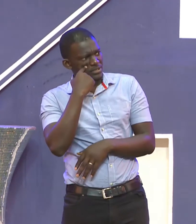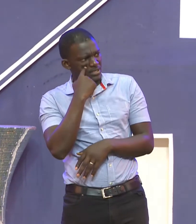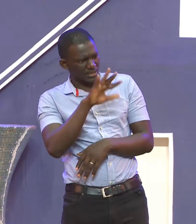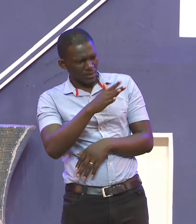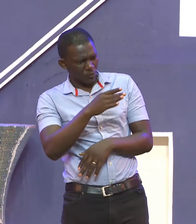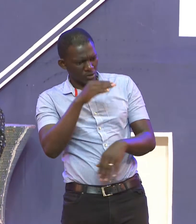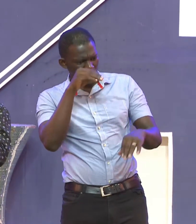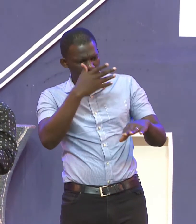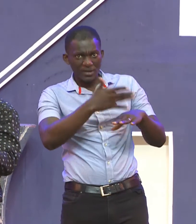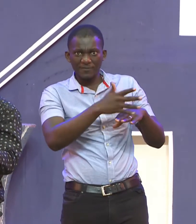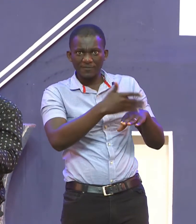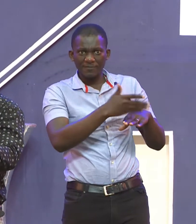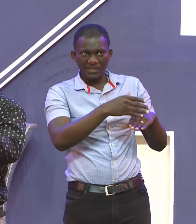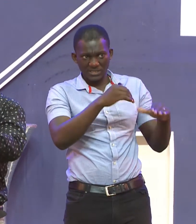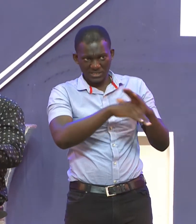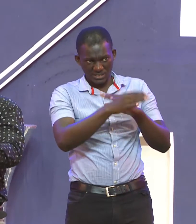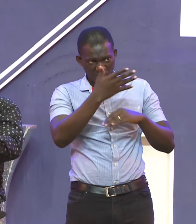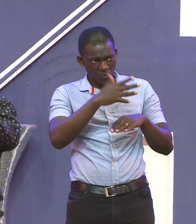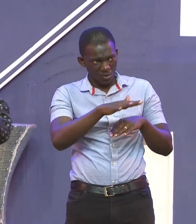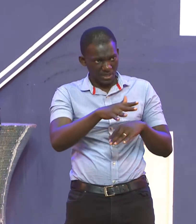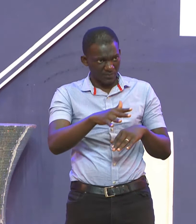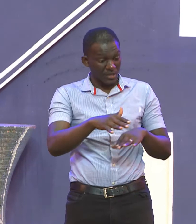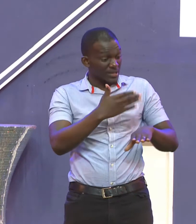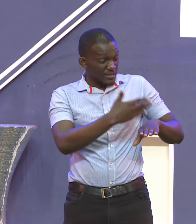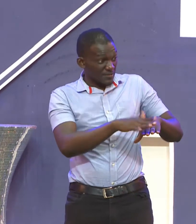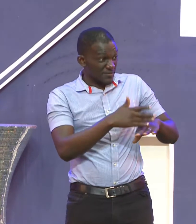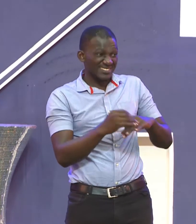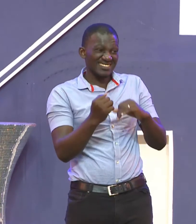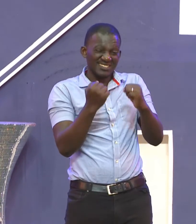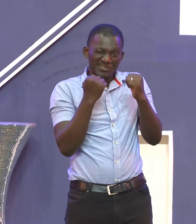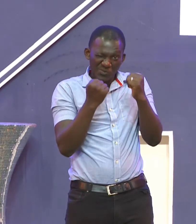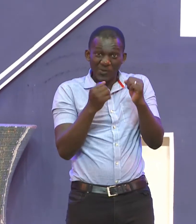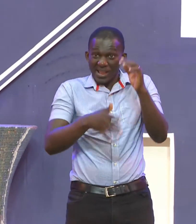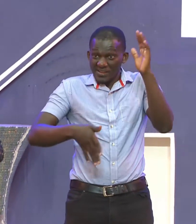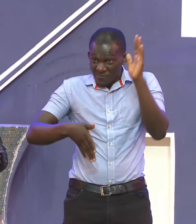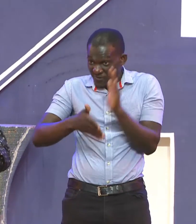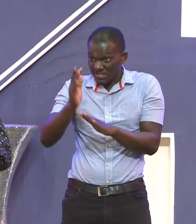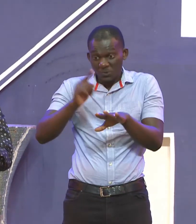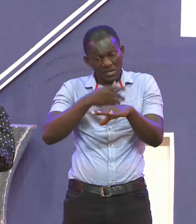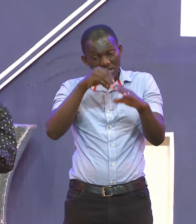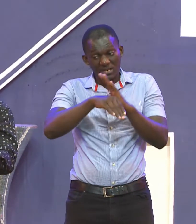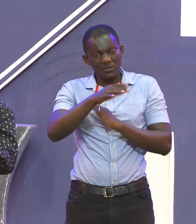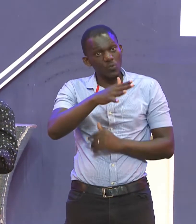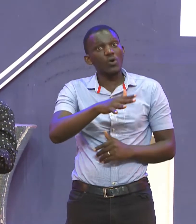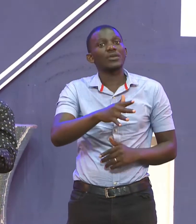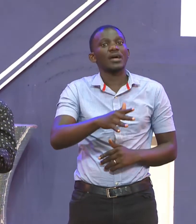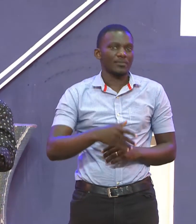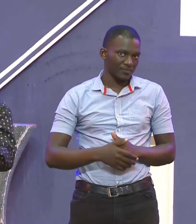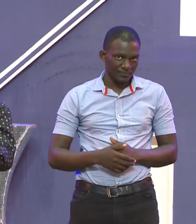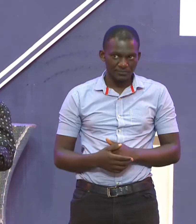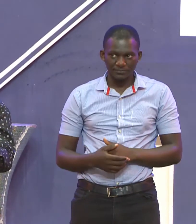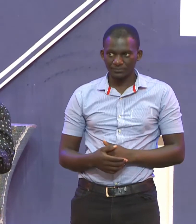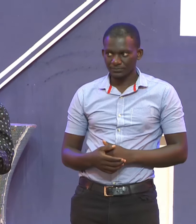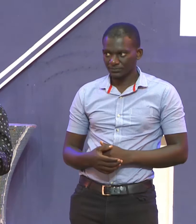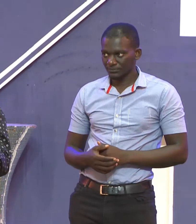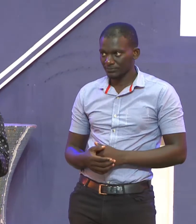As you see water unto the fish. Ekyennyanja kyamaanyi nyera kituka speed nga kiri mazzi. Fish is powerful, very